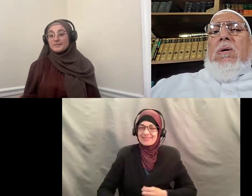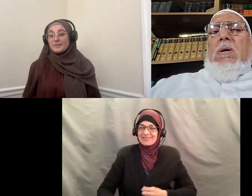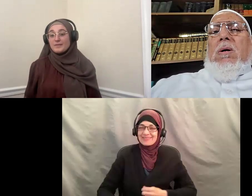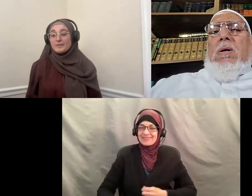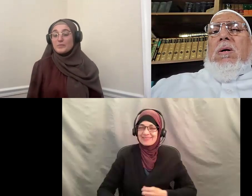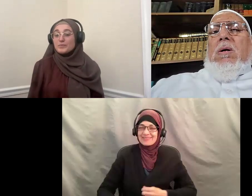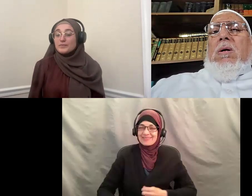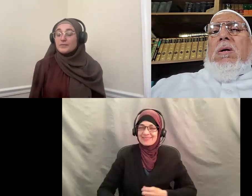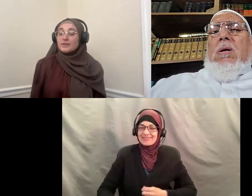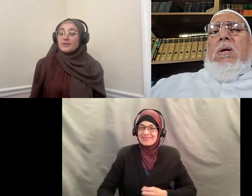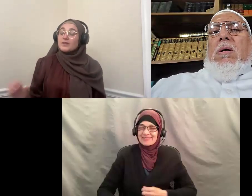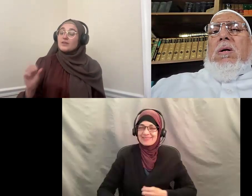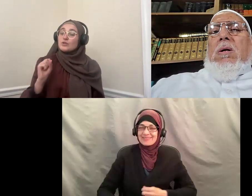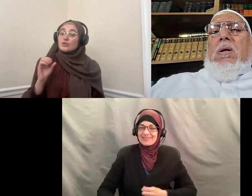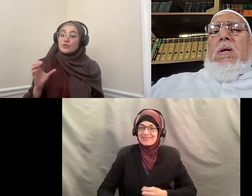So